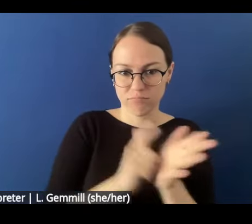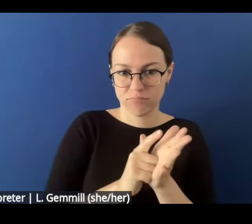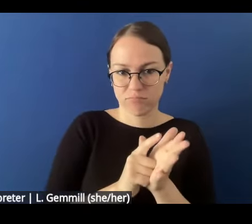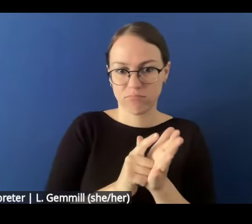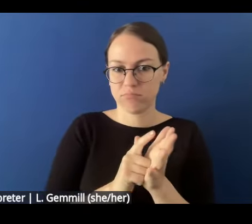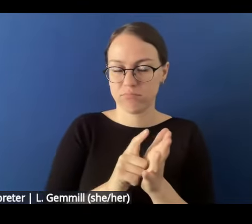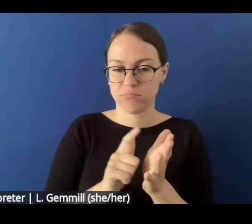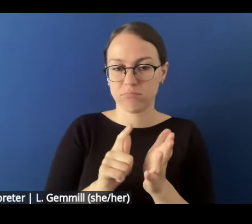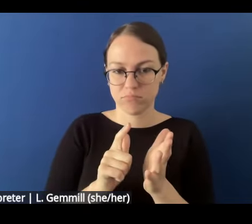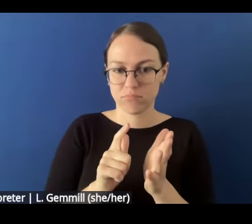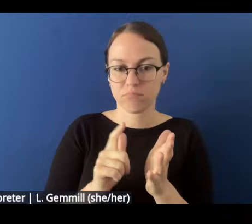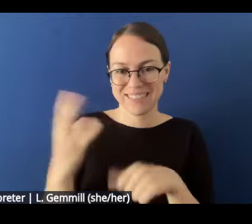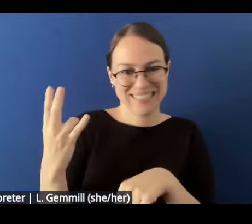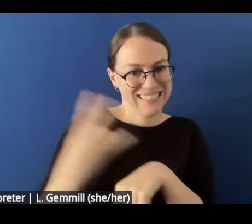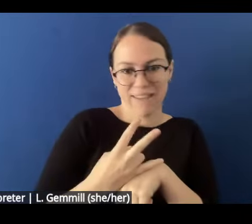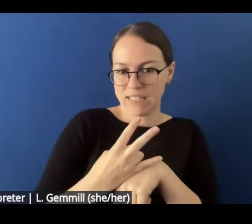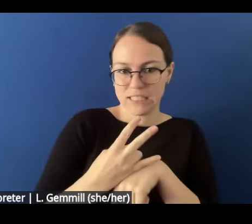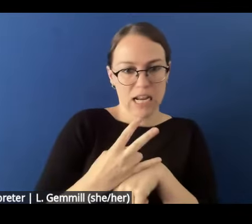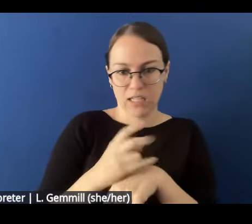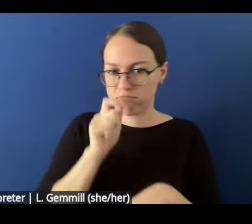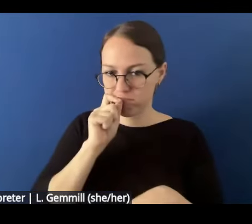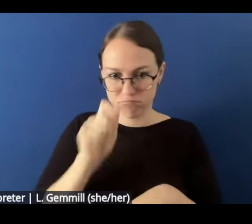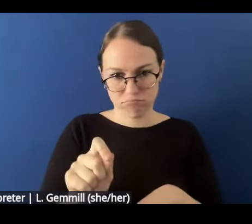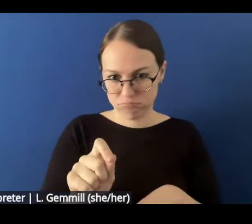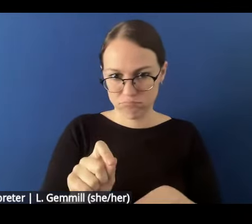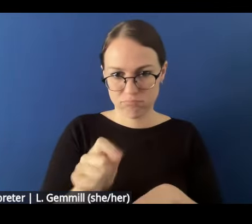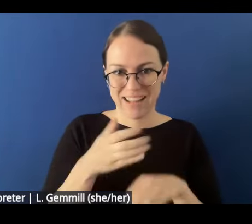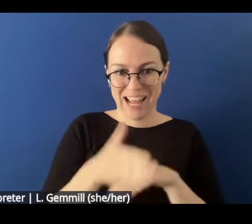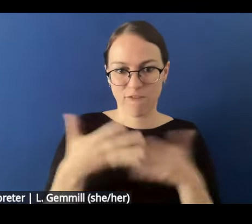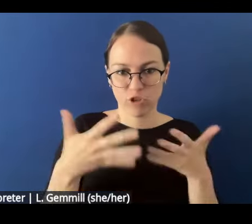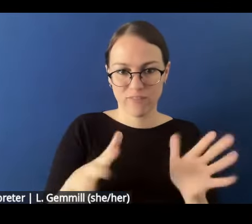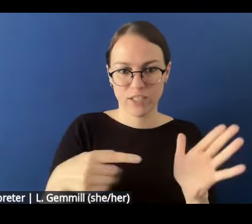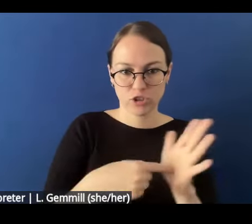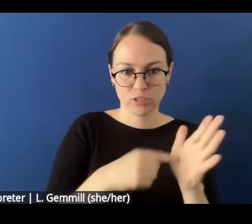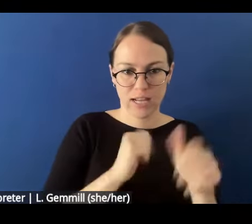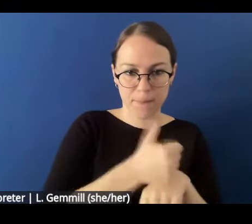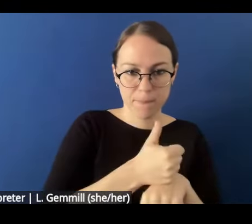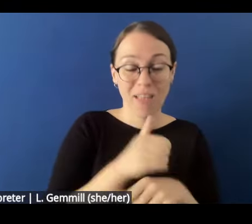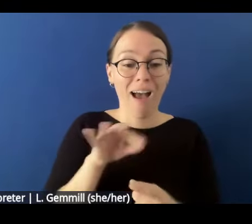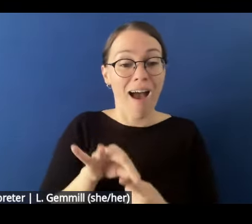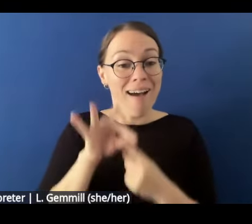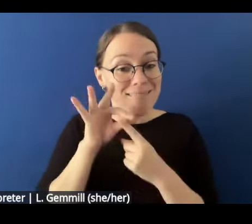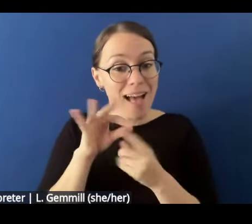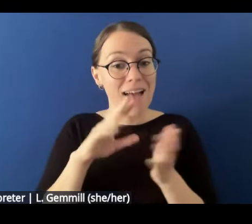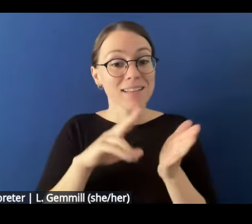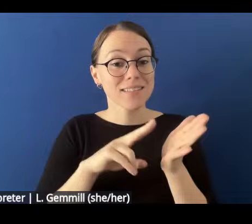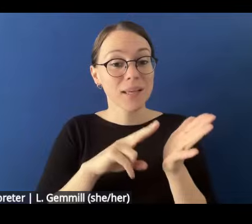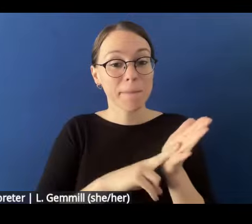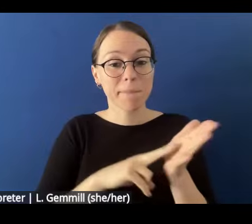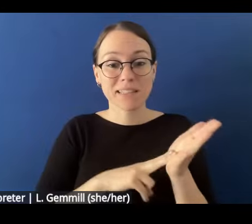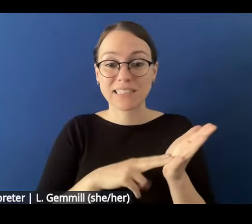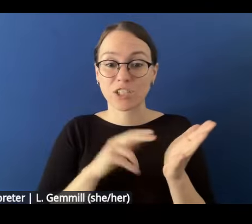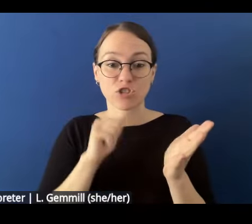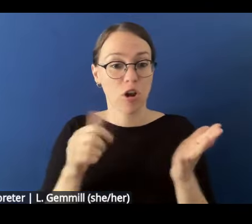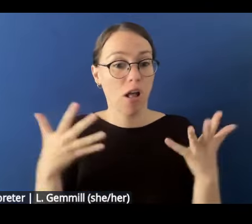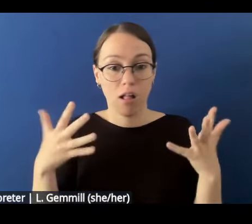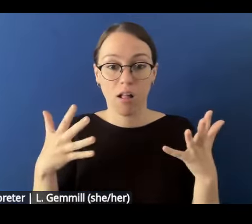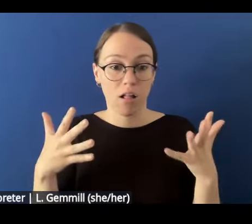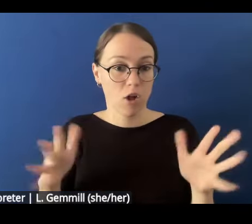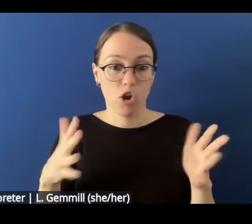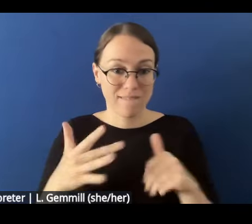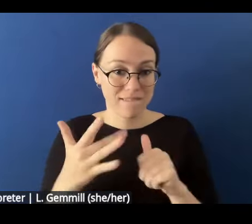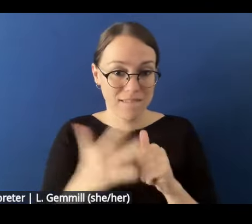Unless the petitions were not made available and the board by motion extends the deadline. So as you